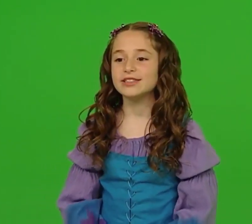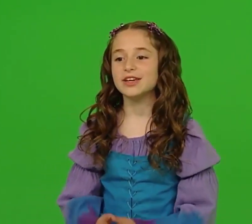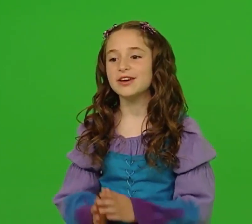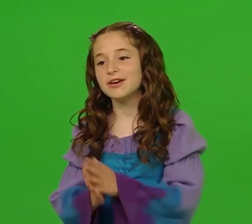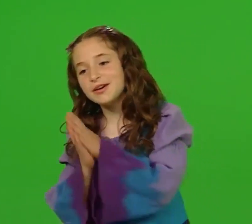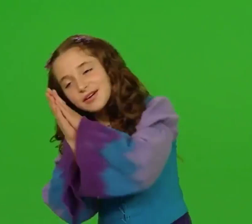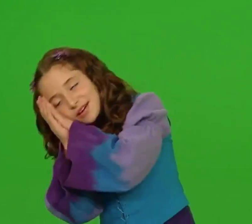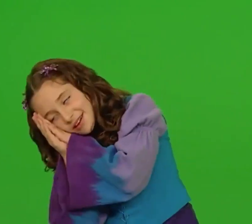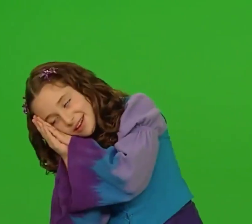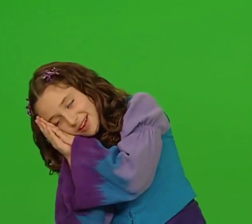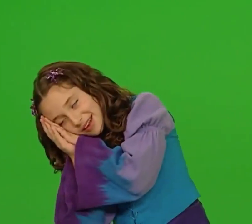to